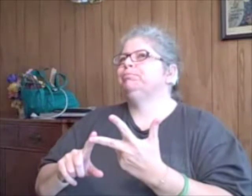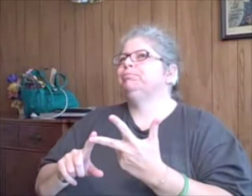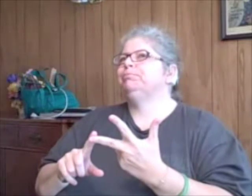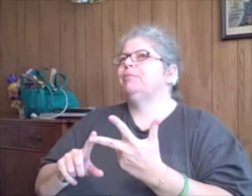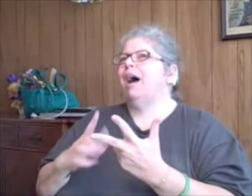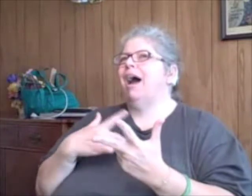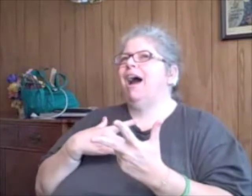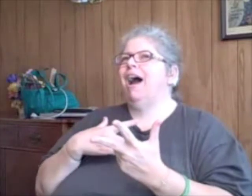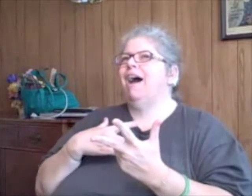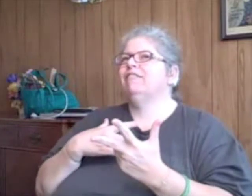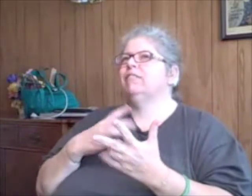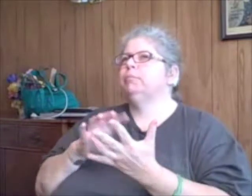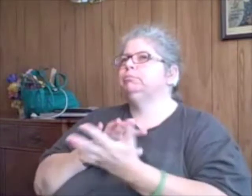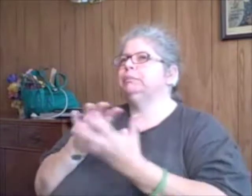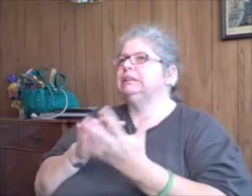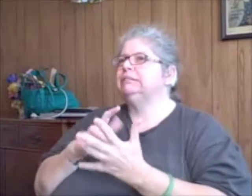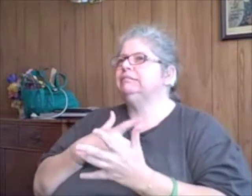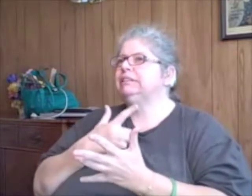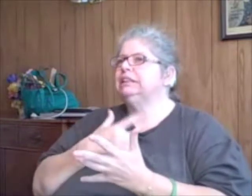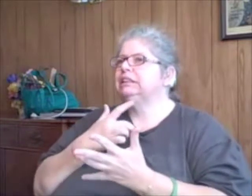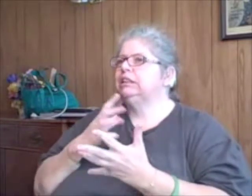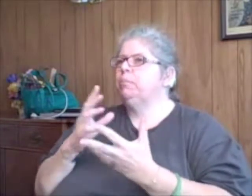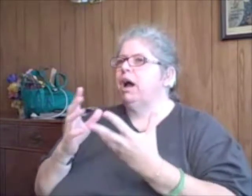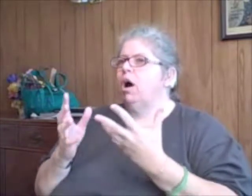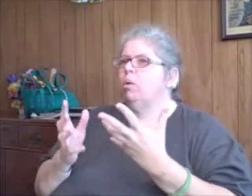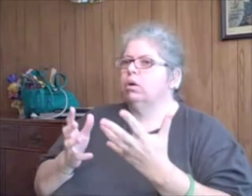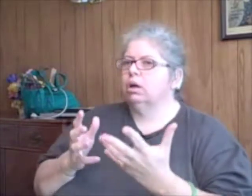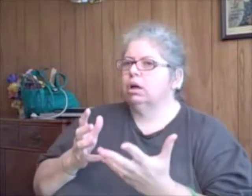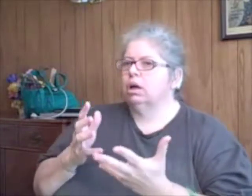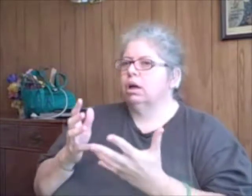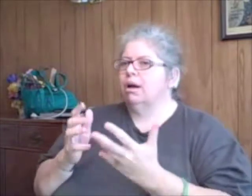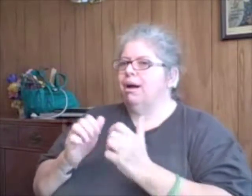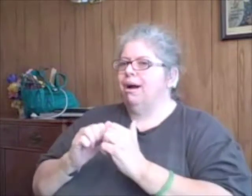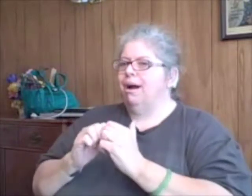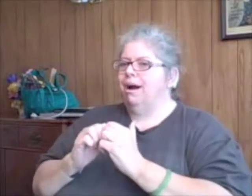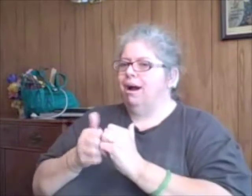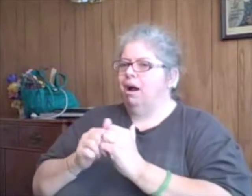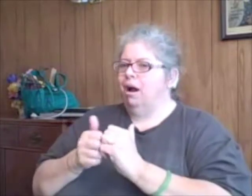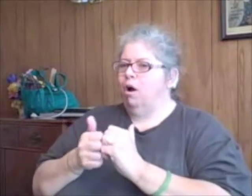I have mixed feelings about how I approach people.